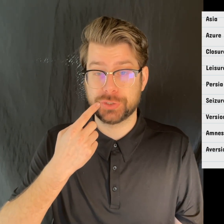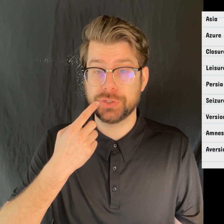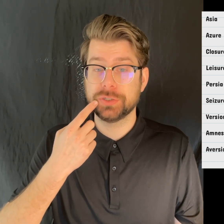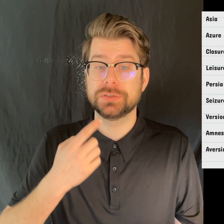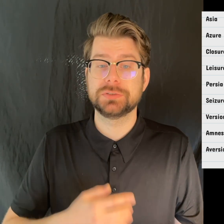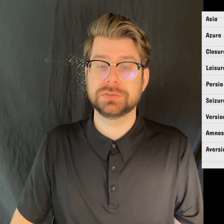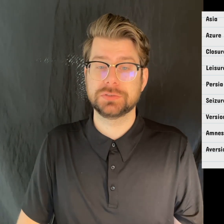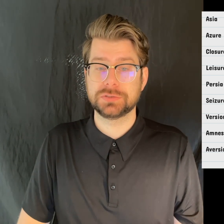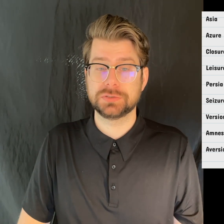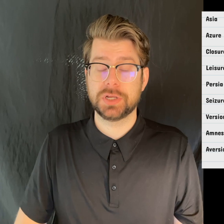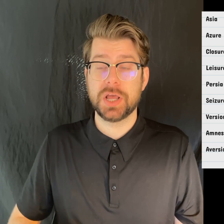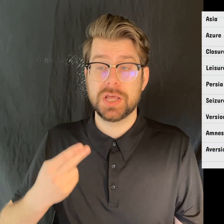composure,